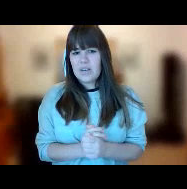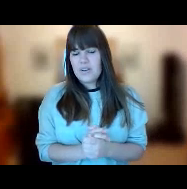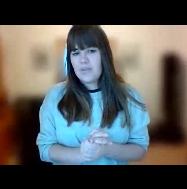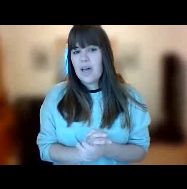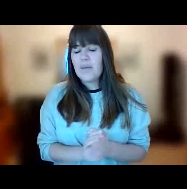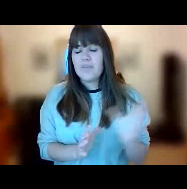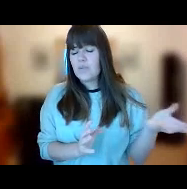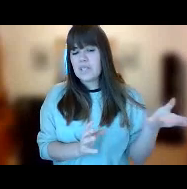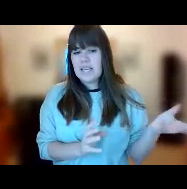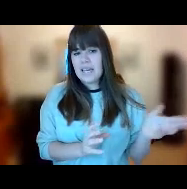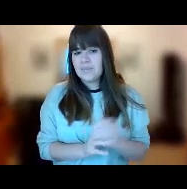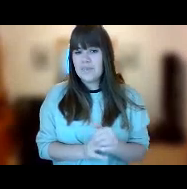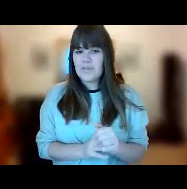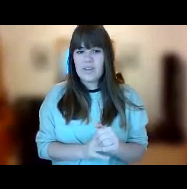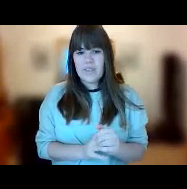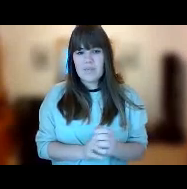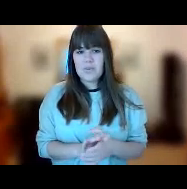say in front of